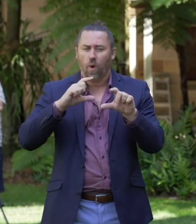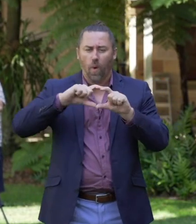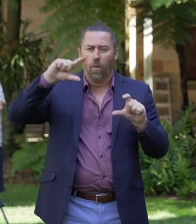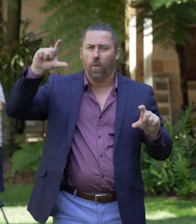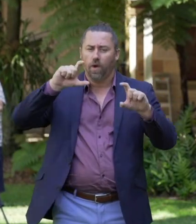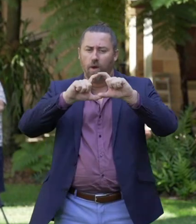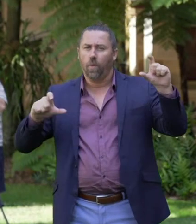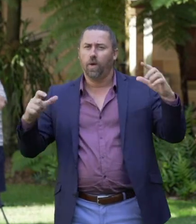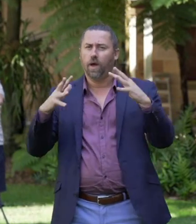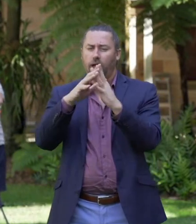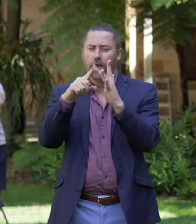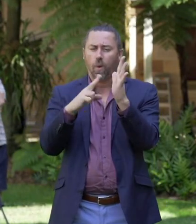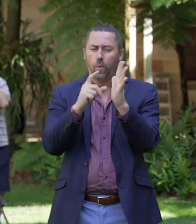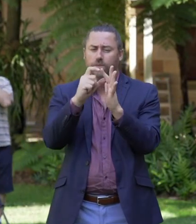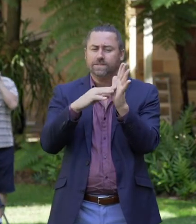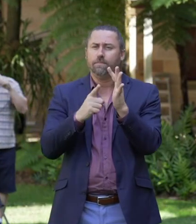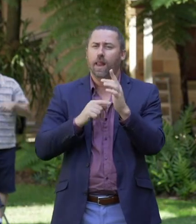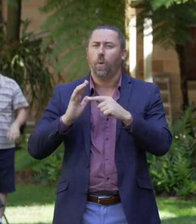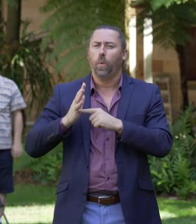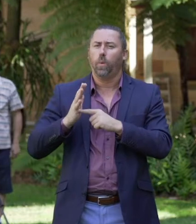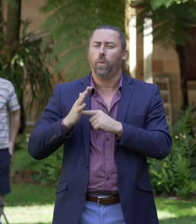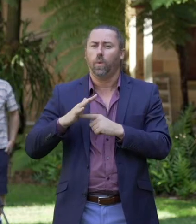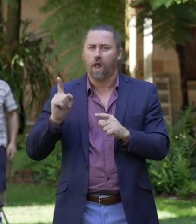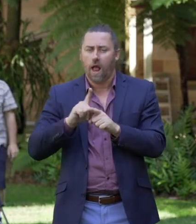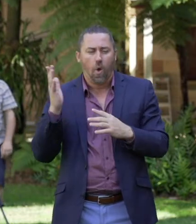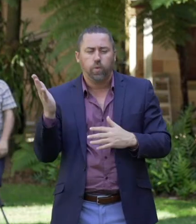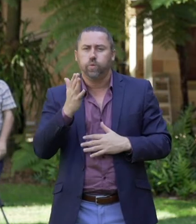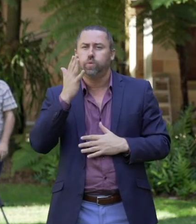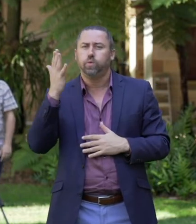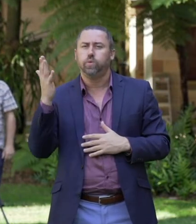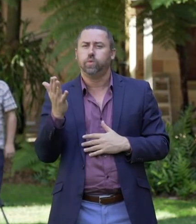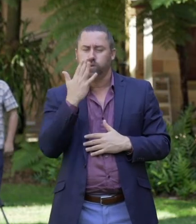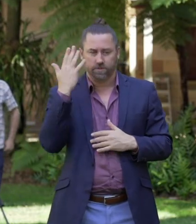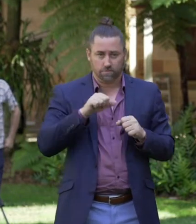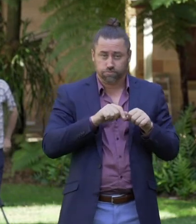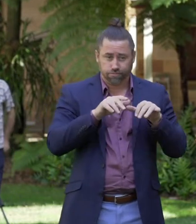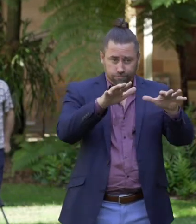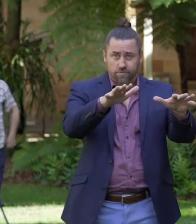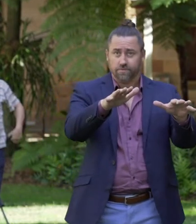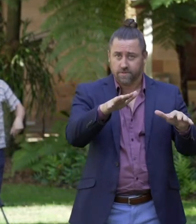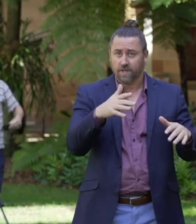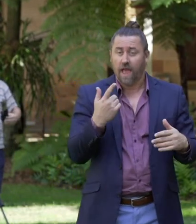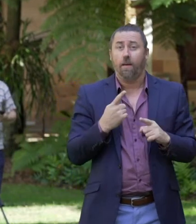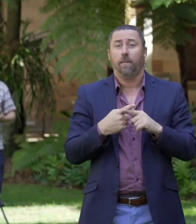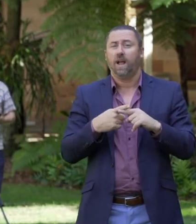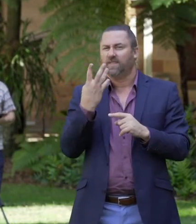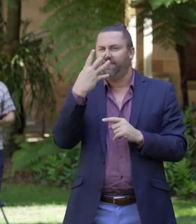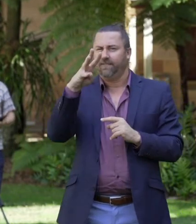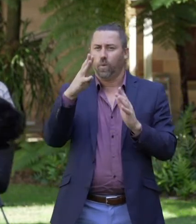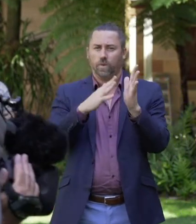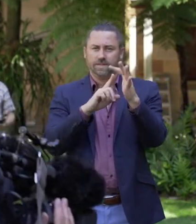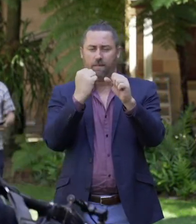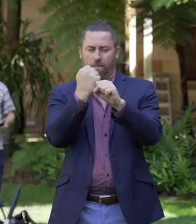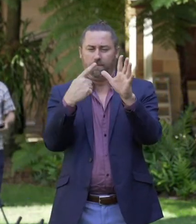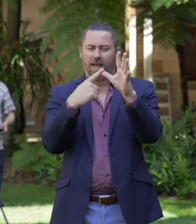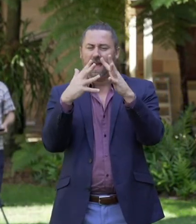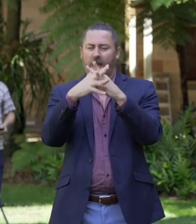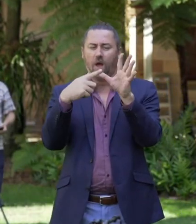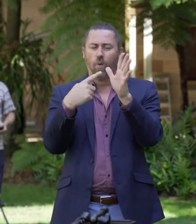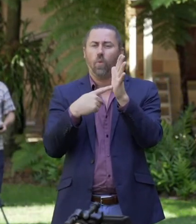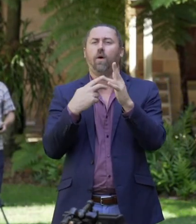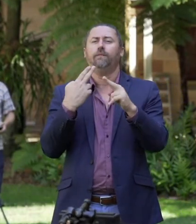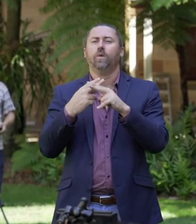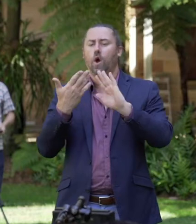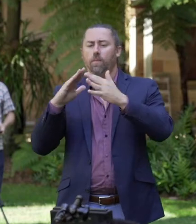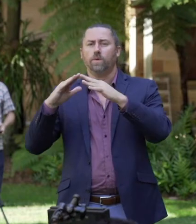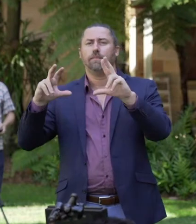new solar across four projects in Queensland, and 40 megawatts of community batteries. That's the equivalent of two